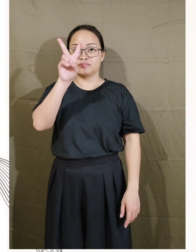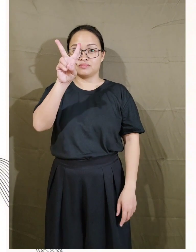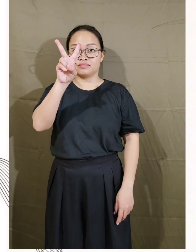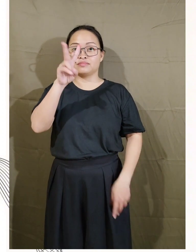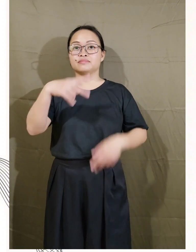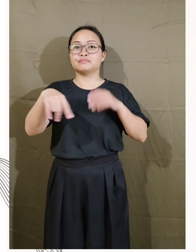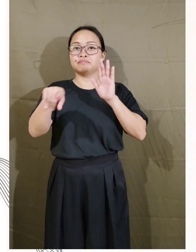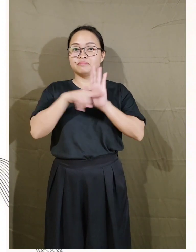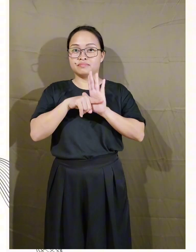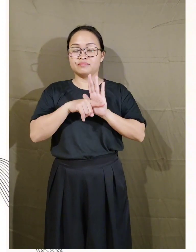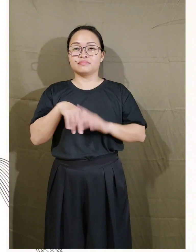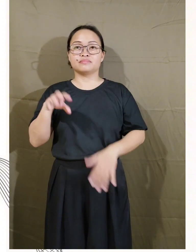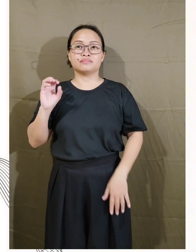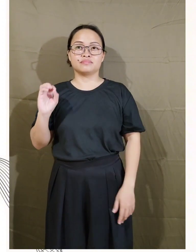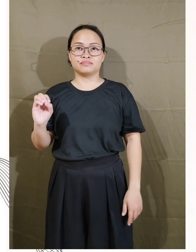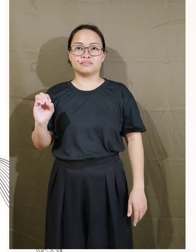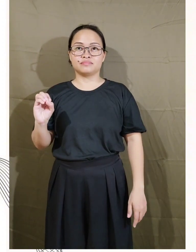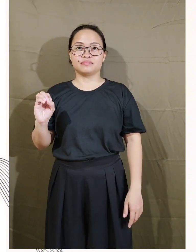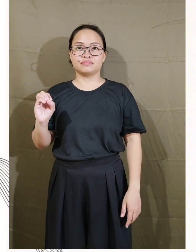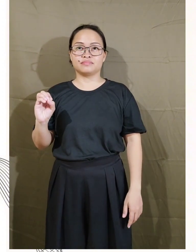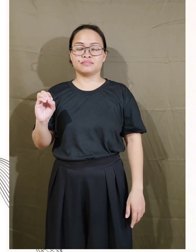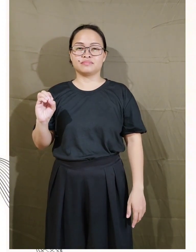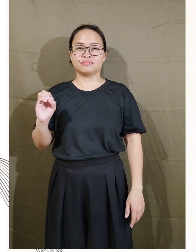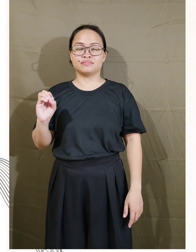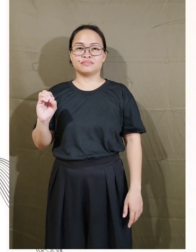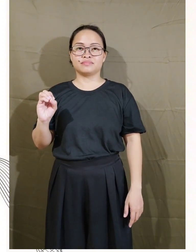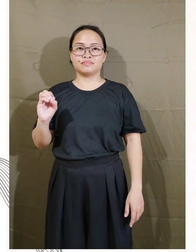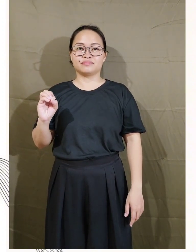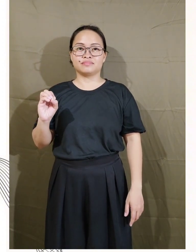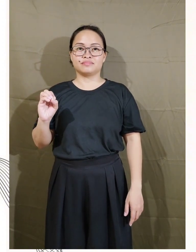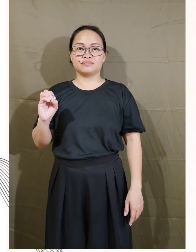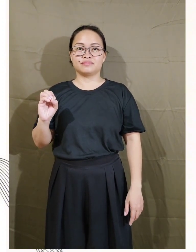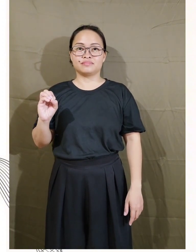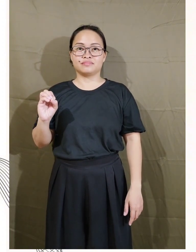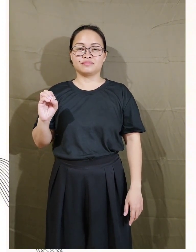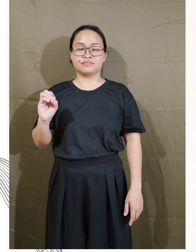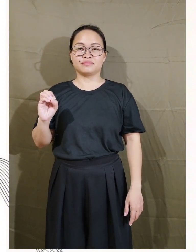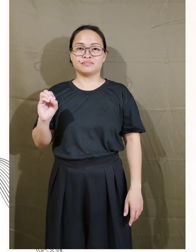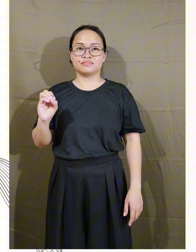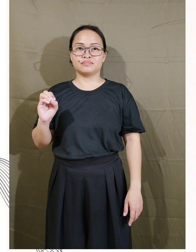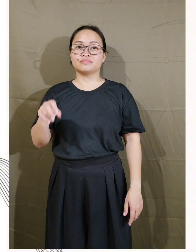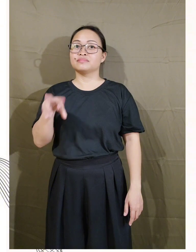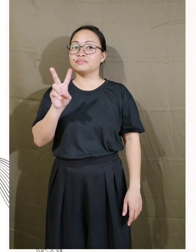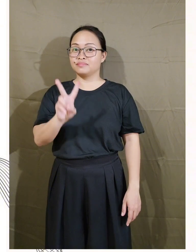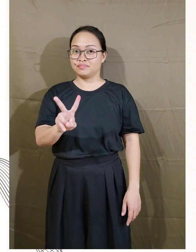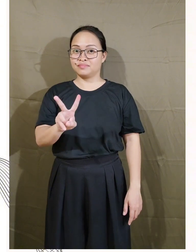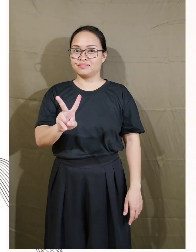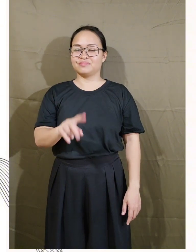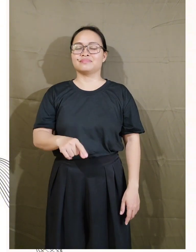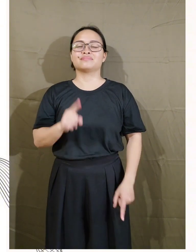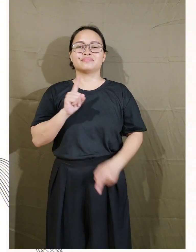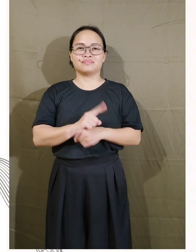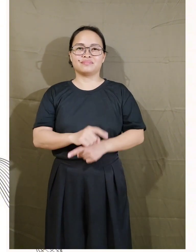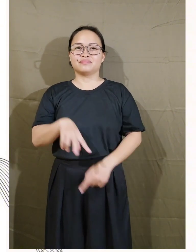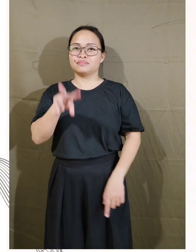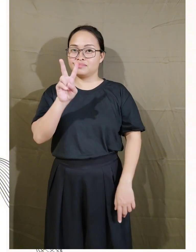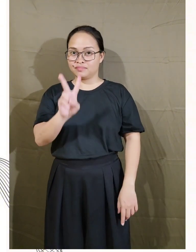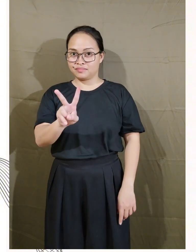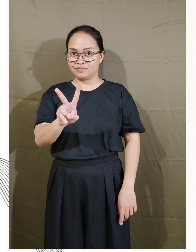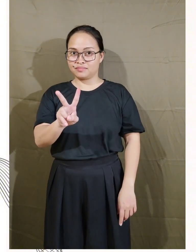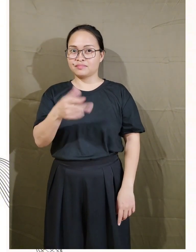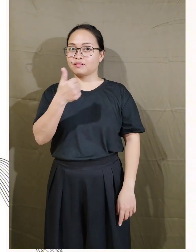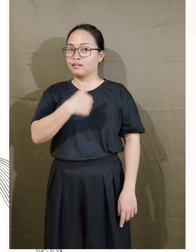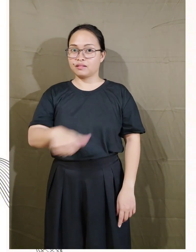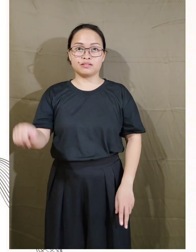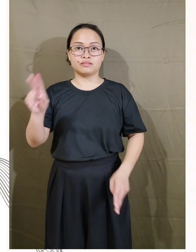2 minus 0. So that would probably be 2, since any number